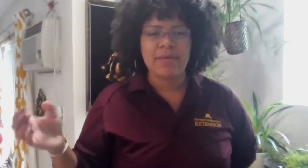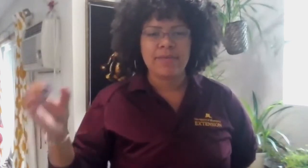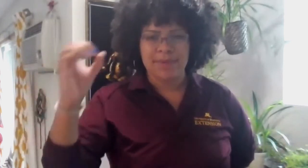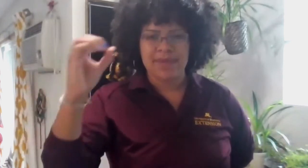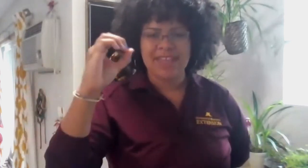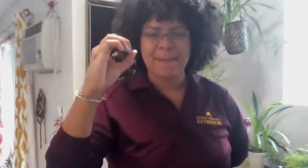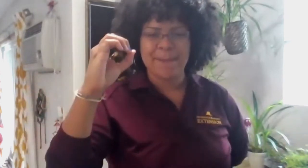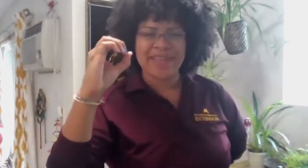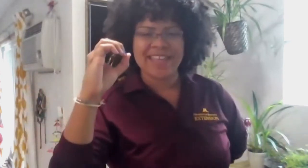was 0?